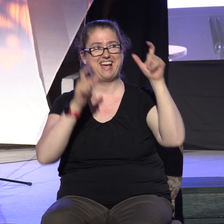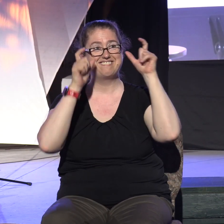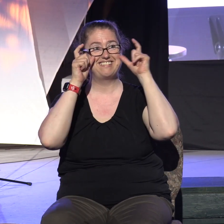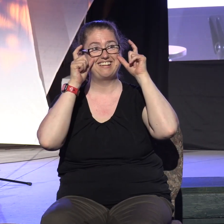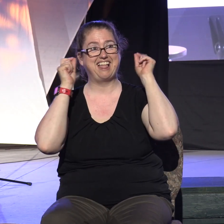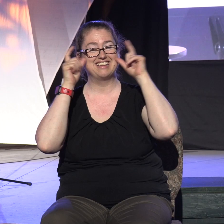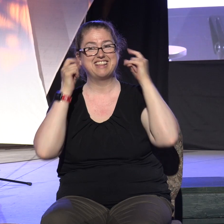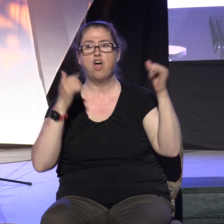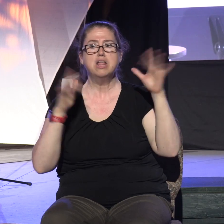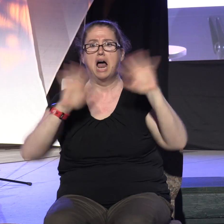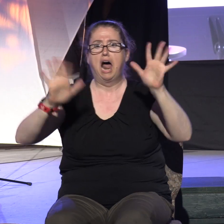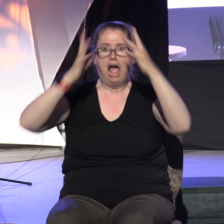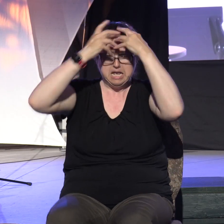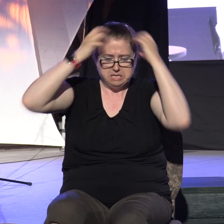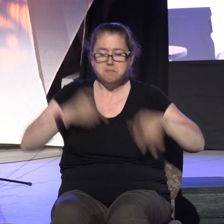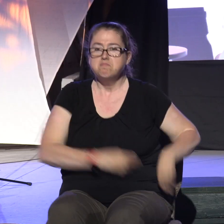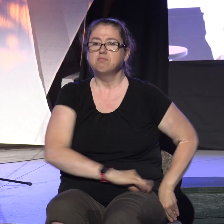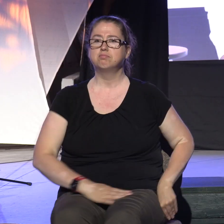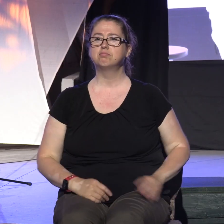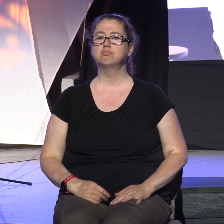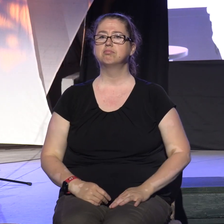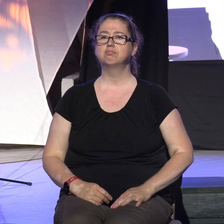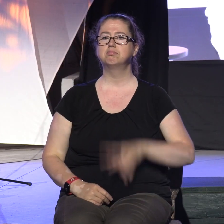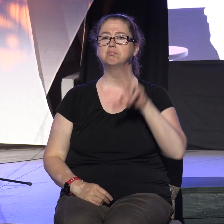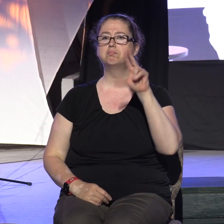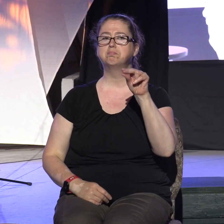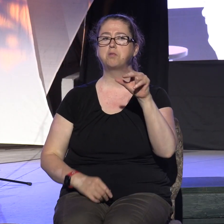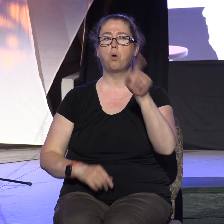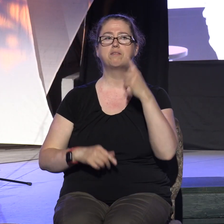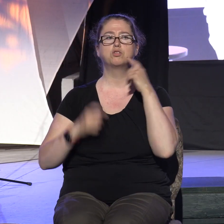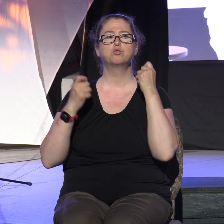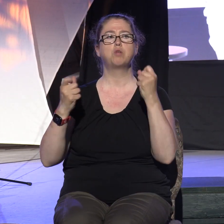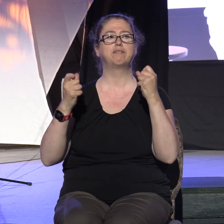And I said, well, why don't you just get a prescription windshield?